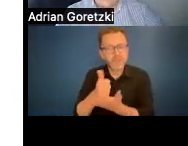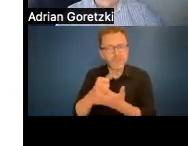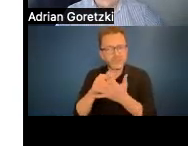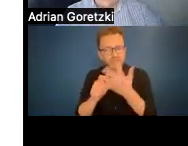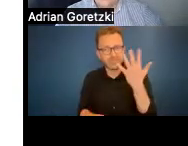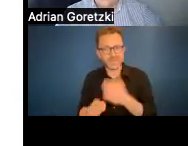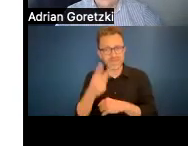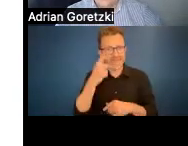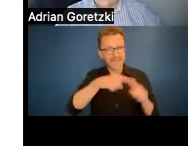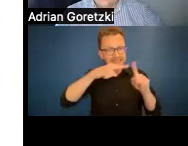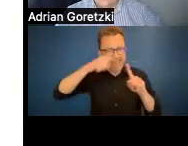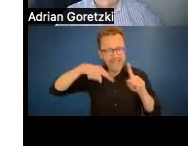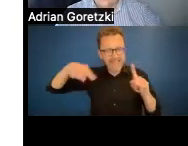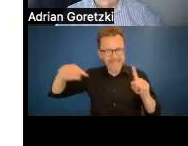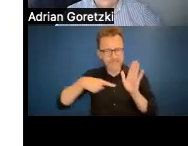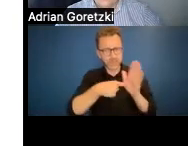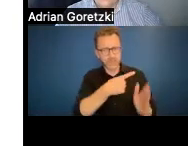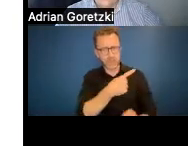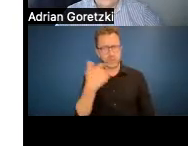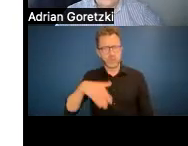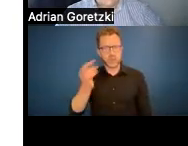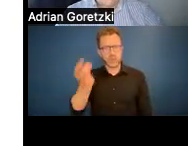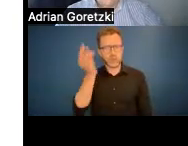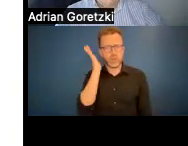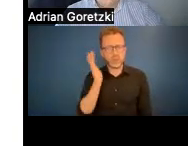of the next slides. If not, I will tell you the statistics.